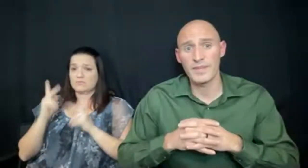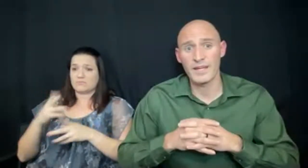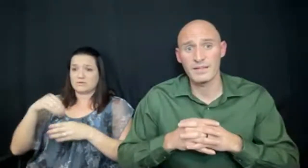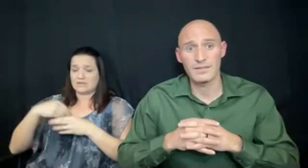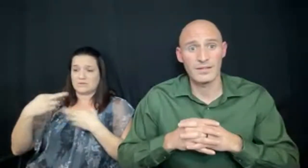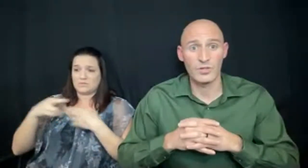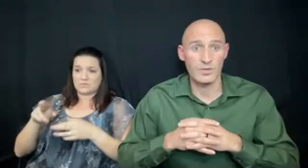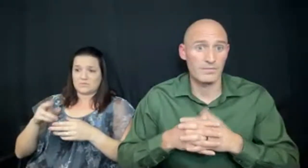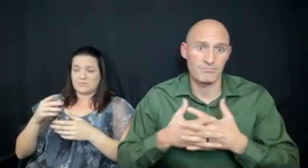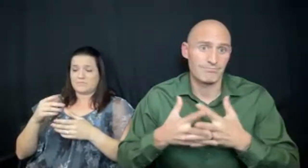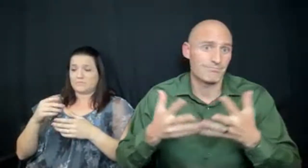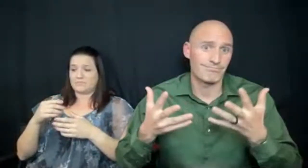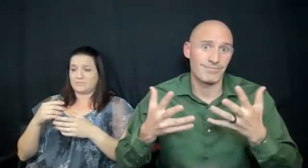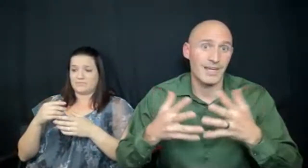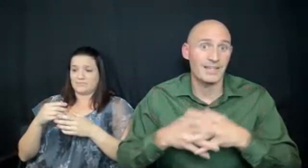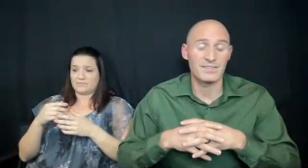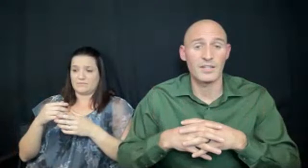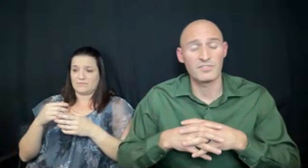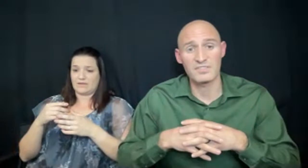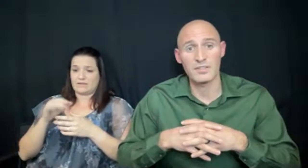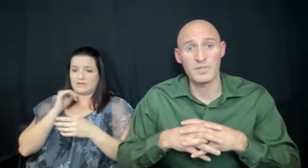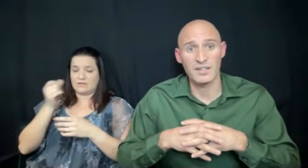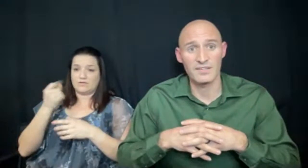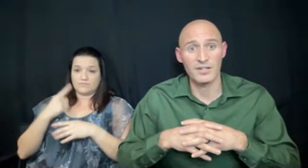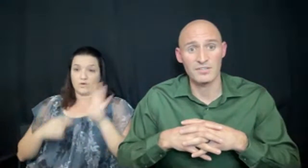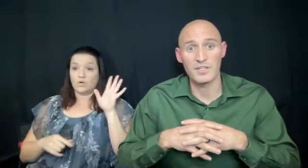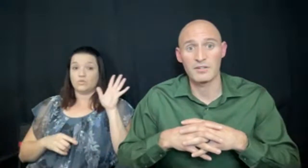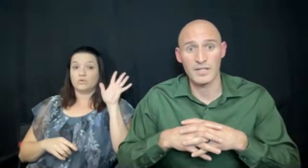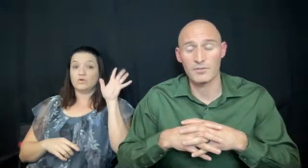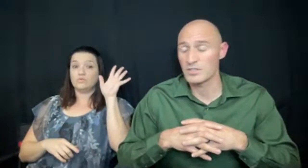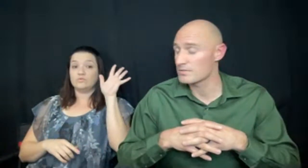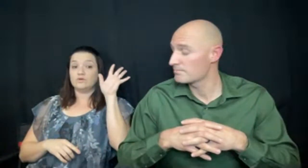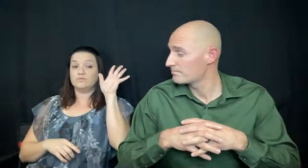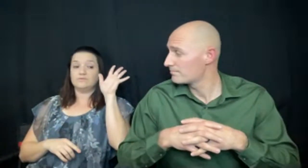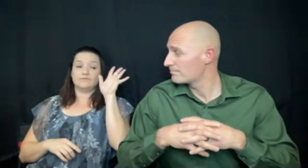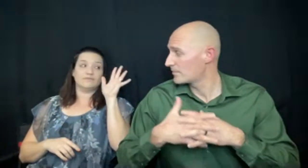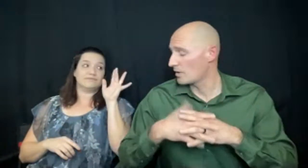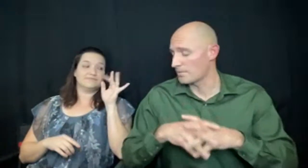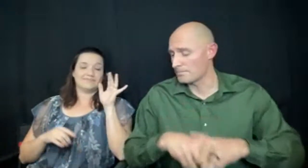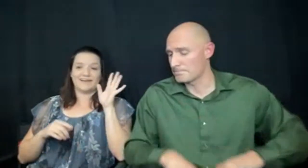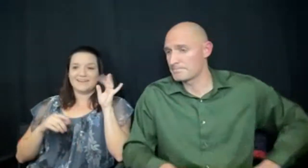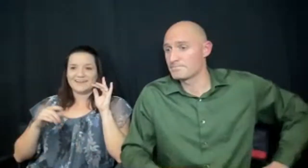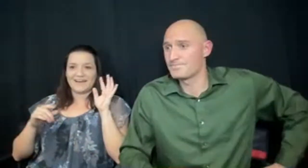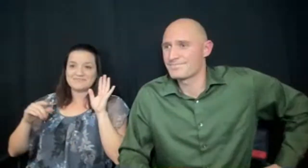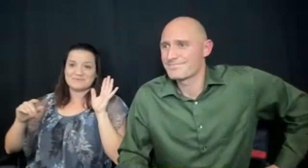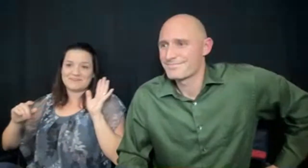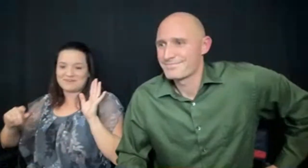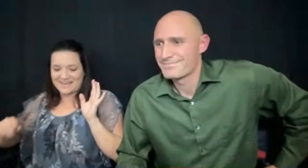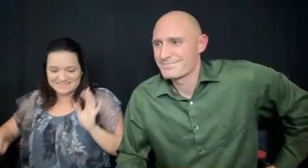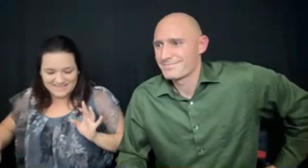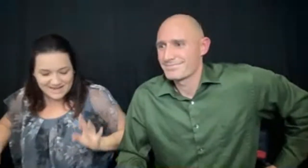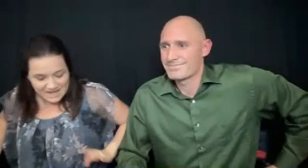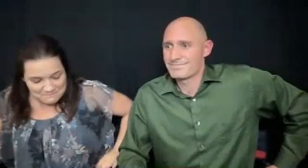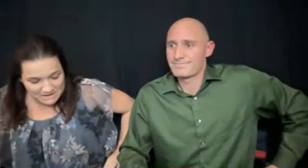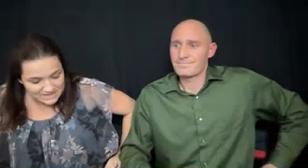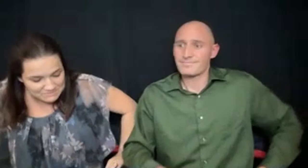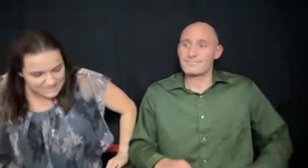that isn't understood because they don't speak your language. Ooh. Go ahead. I have something I want to add to that. Mainly